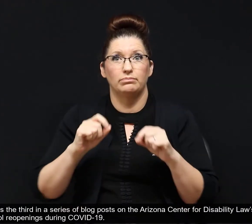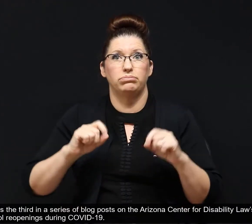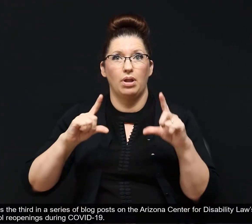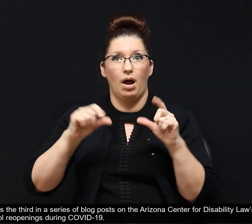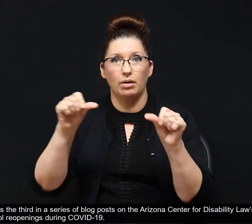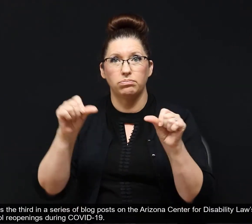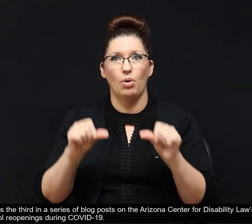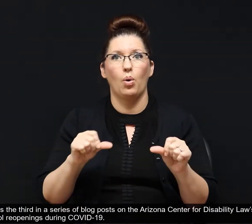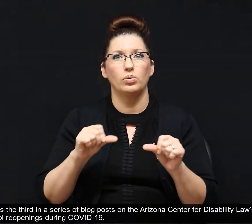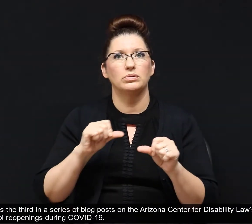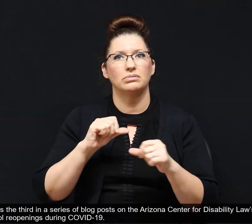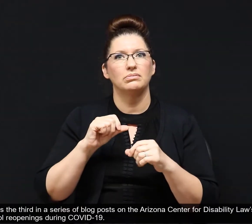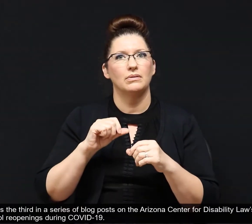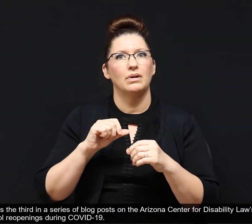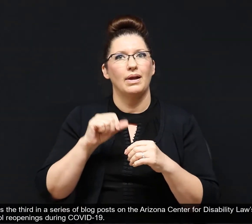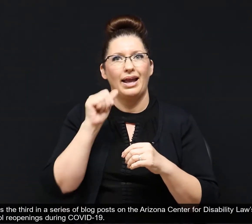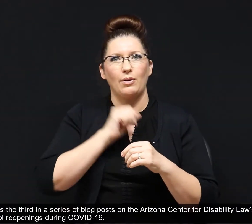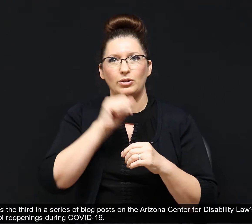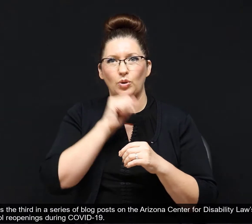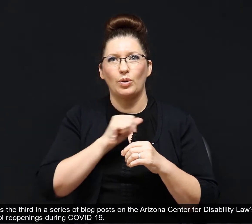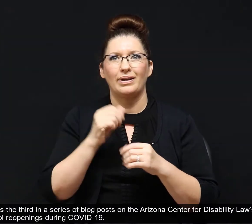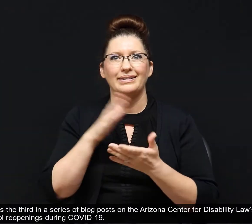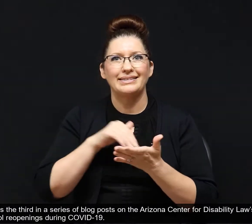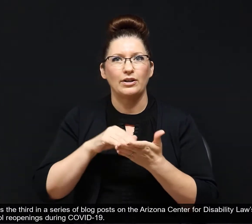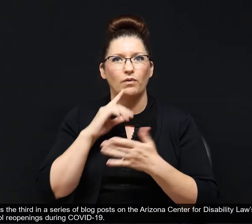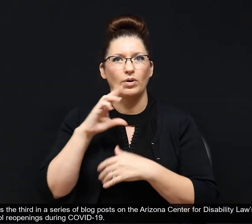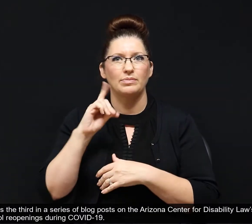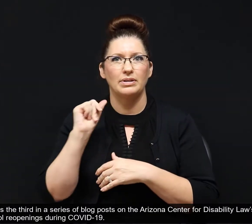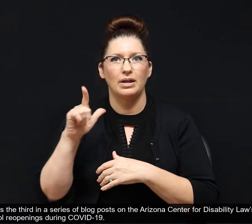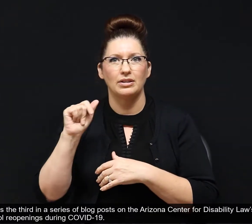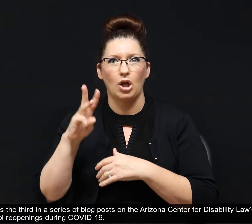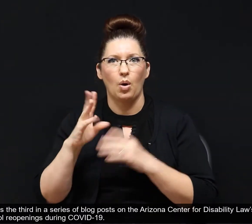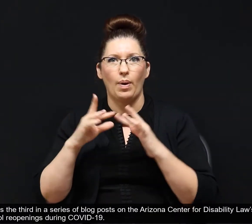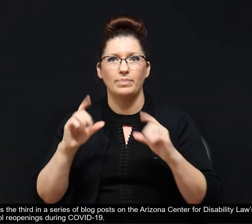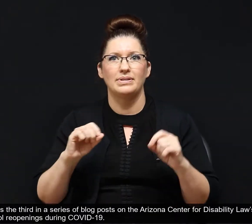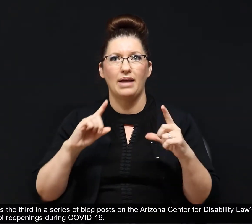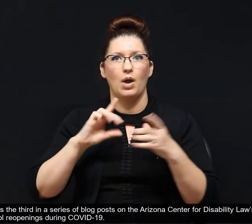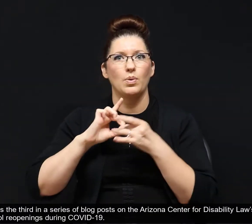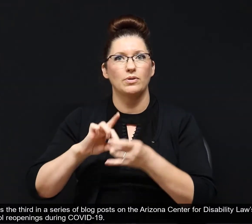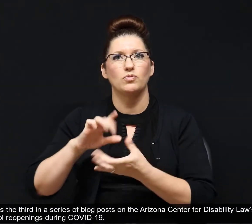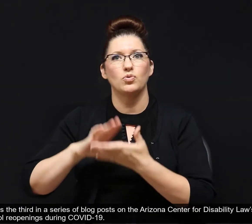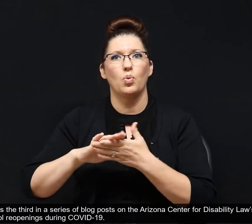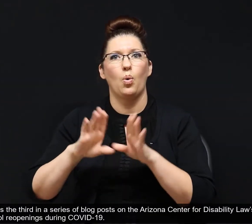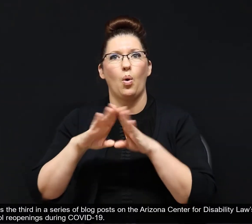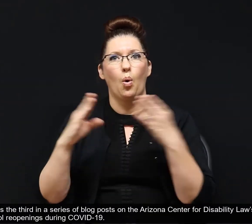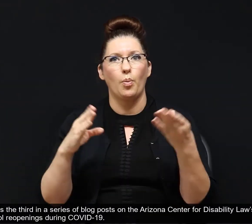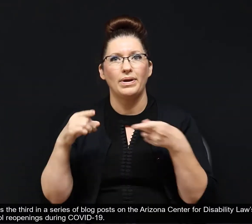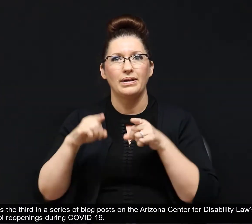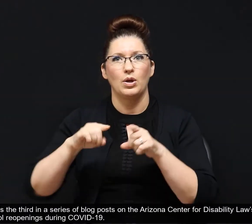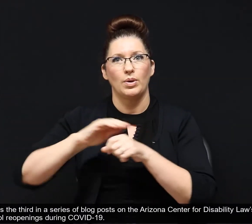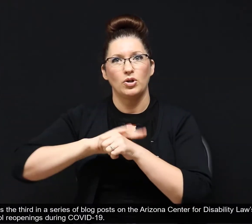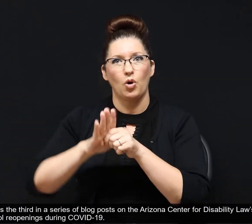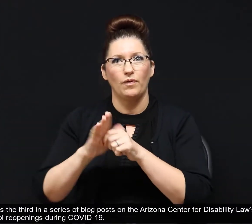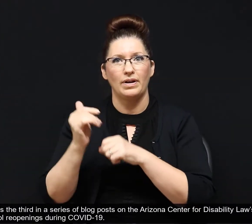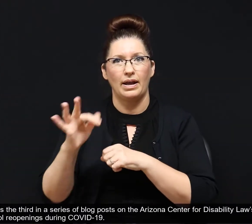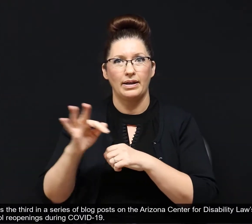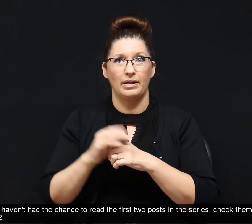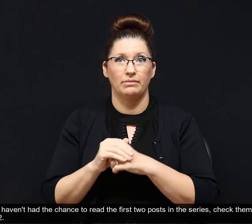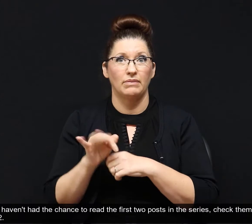posts on the Arizona Center for Disability Law's website about school reopenings during COVID-19. If you haven't